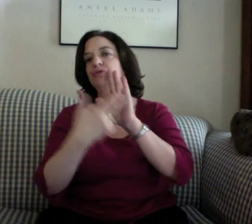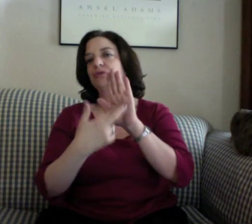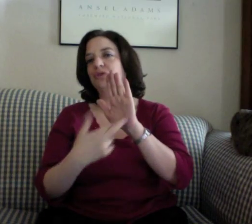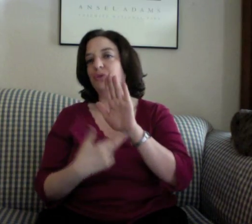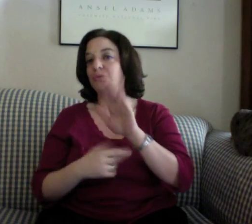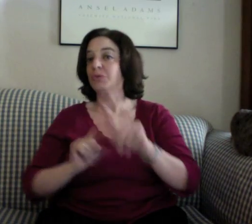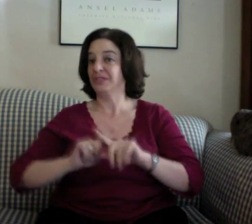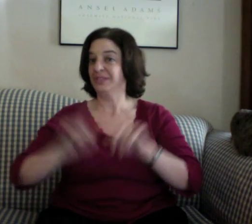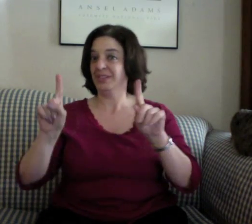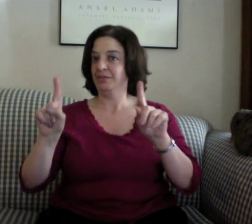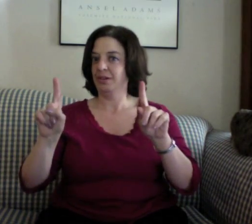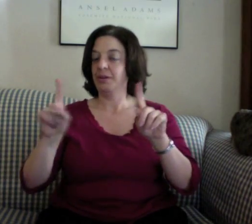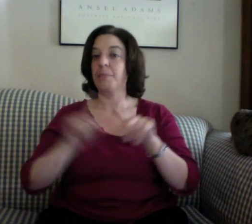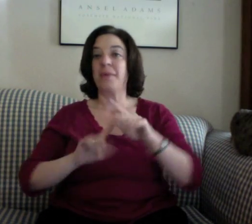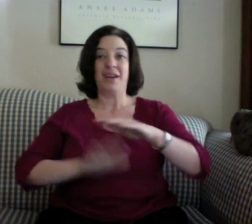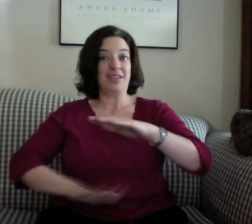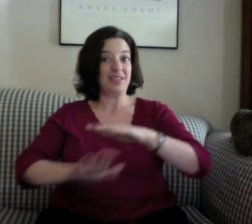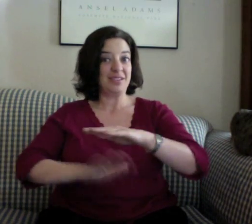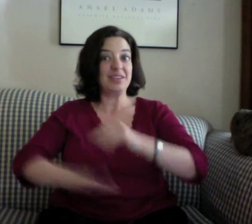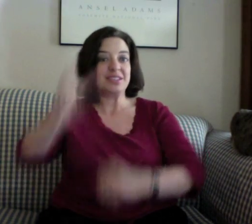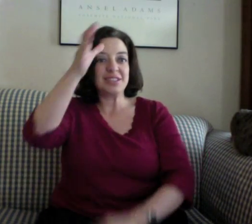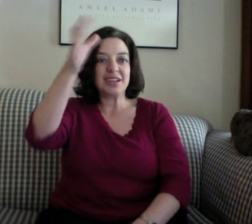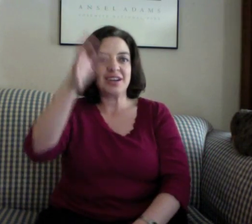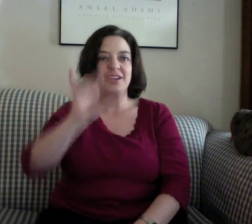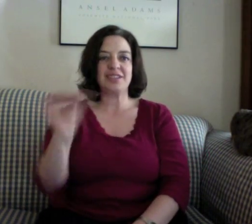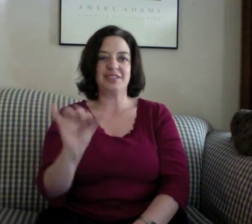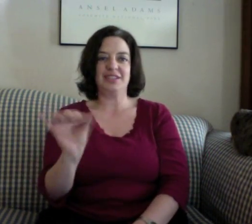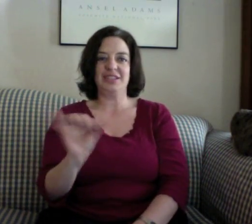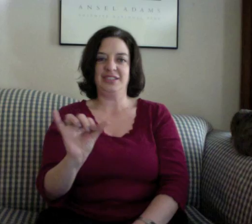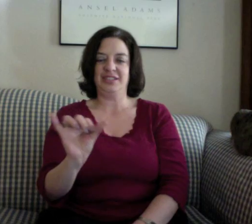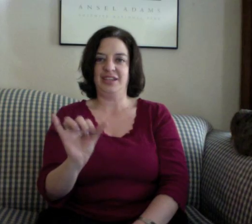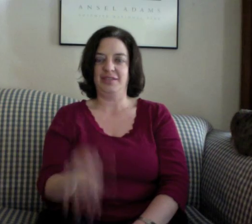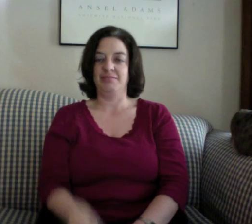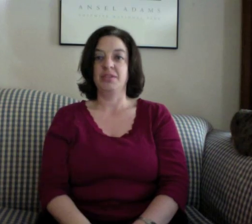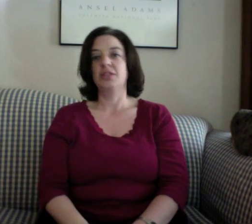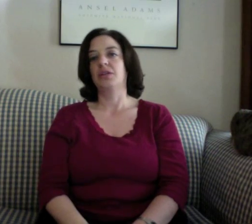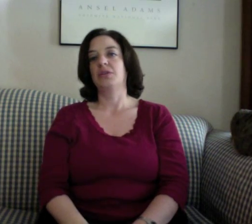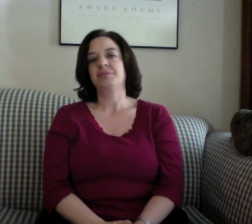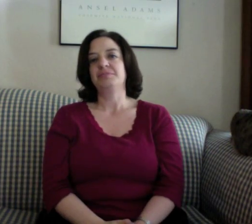ASL in English has different rules for inflection, but the basic concept is still the same.